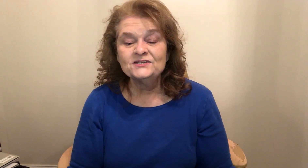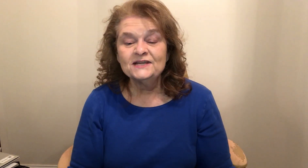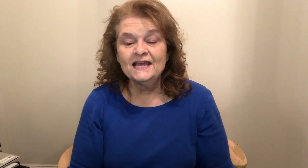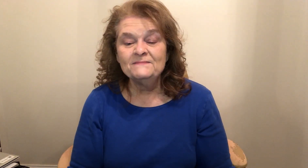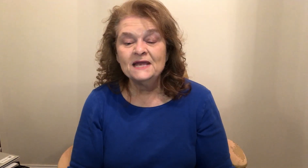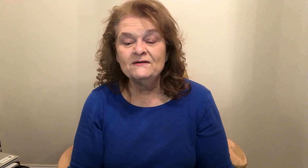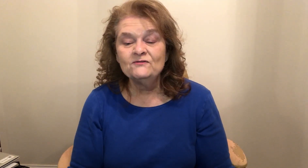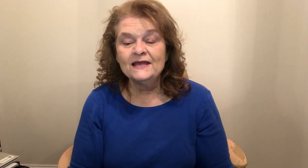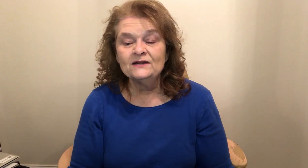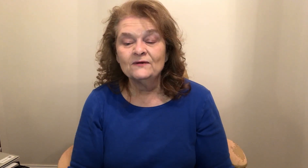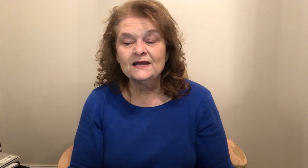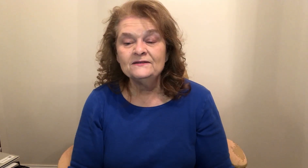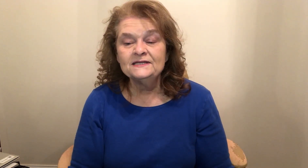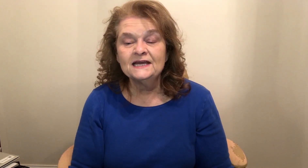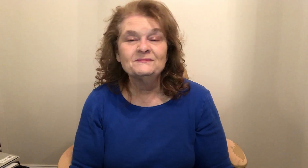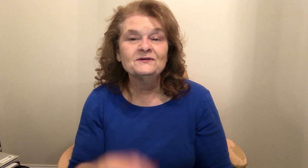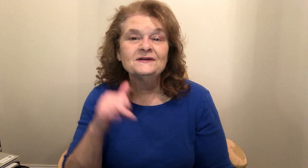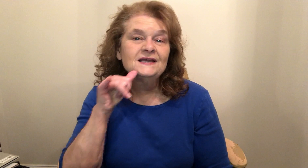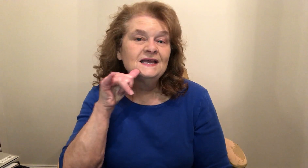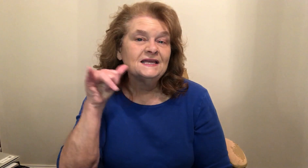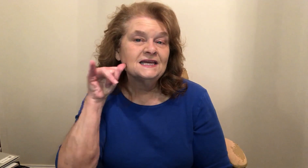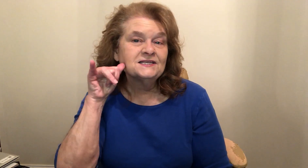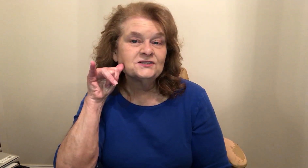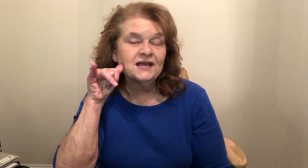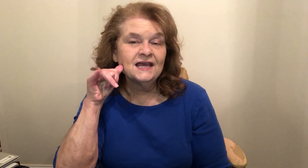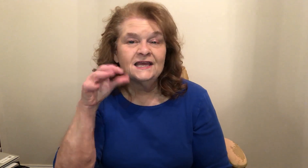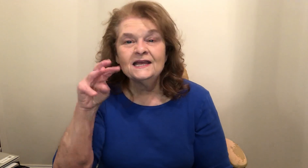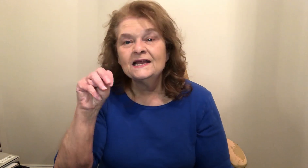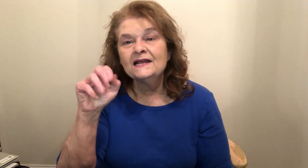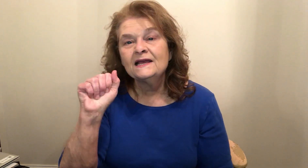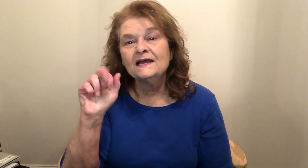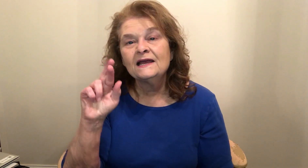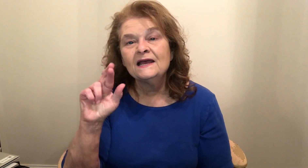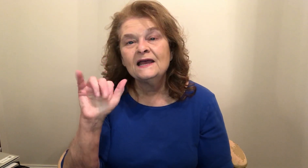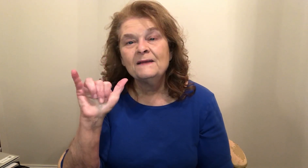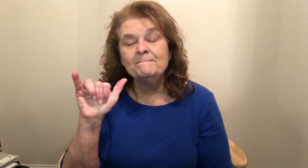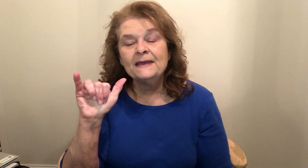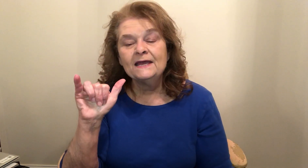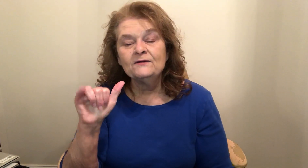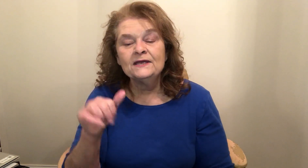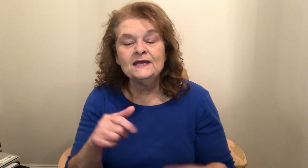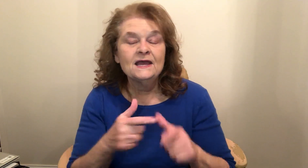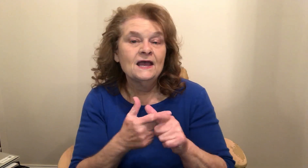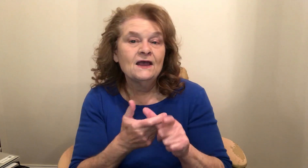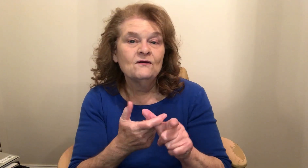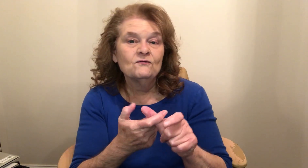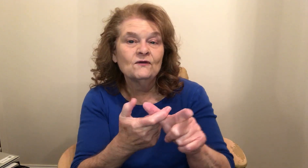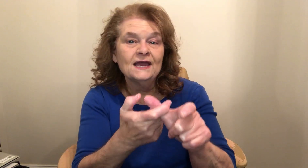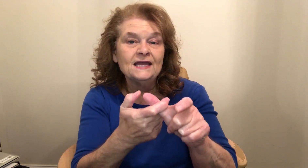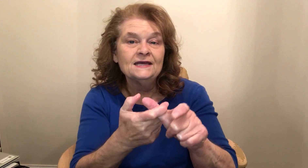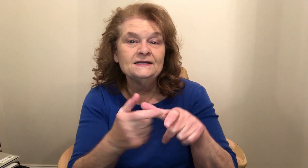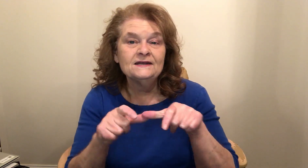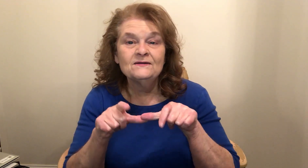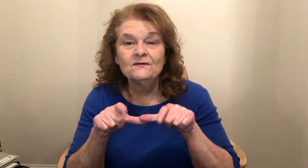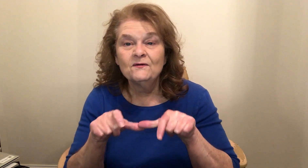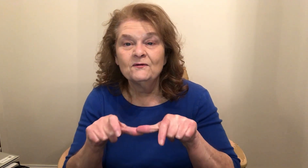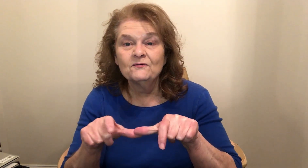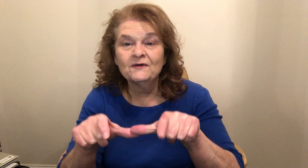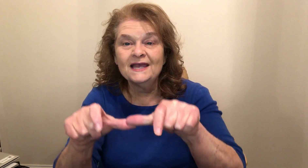Yesterday, Mary ran around the table. Yesterday, Mary ran or